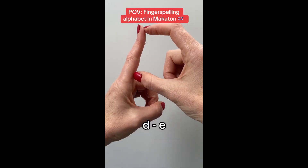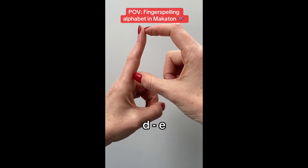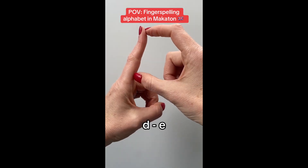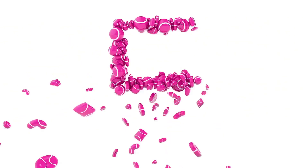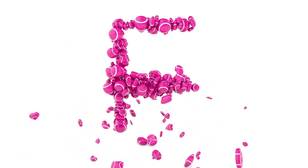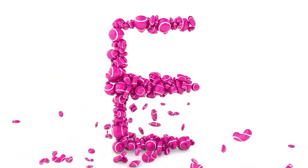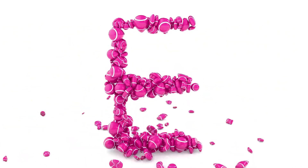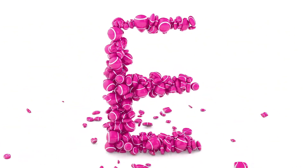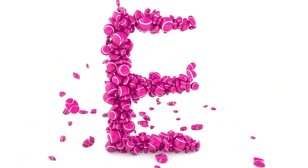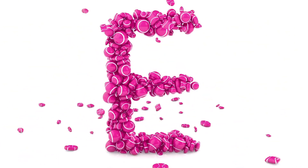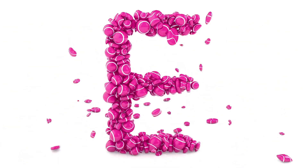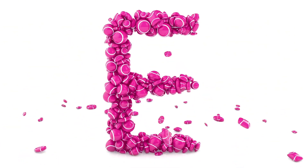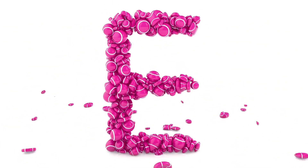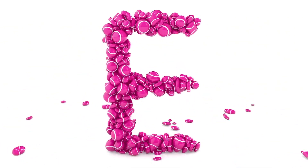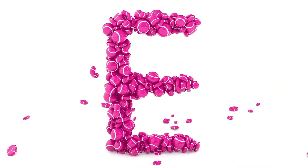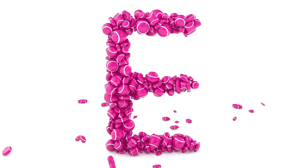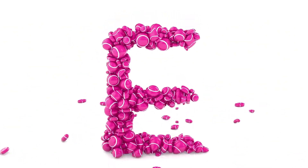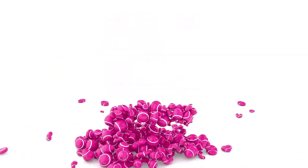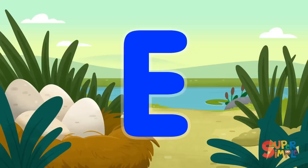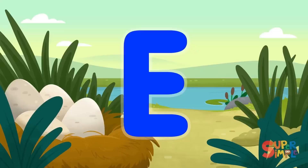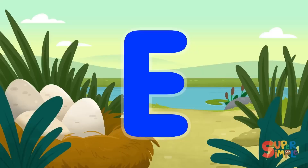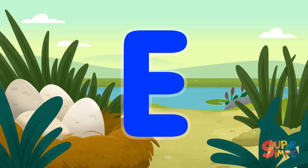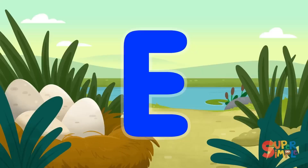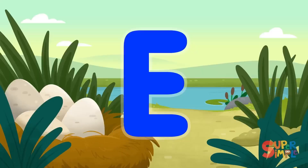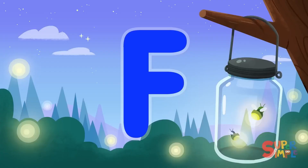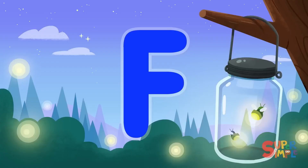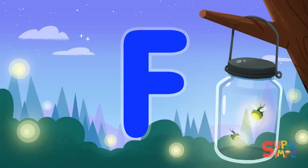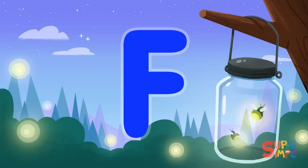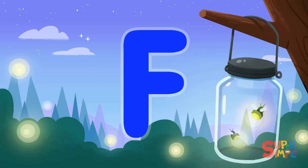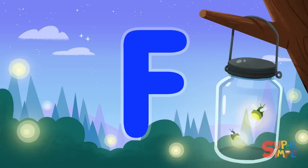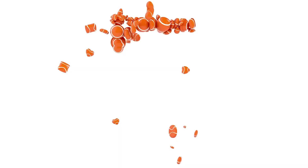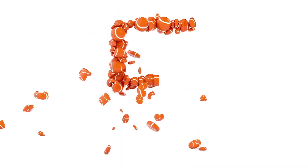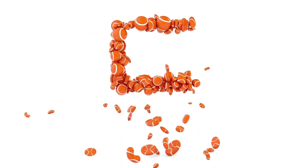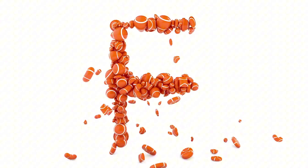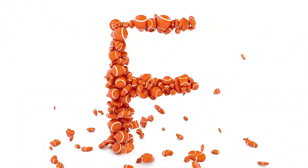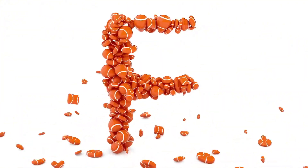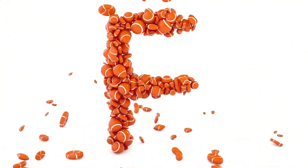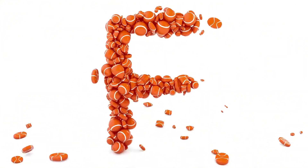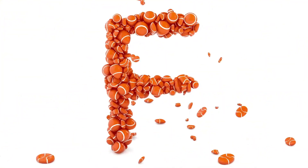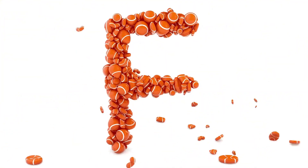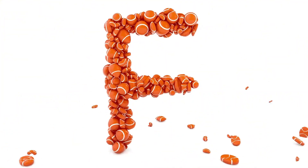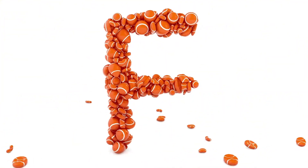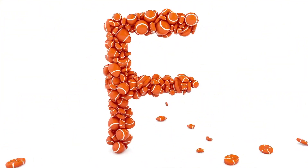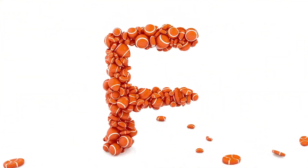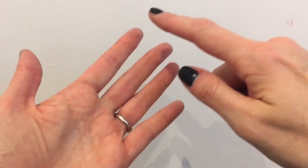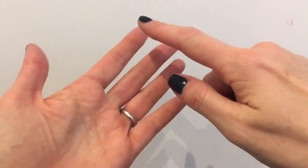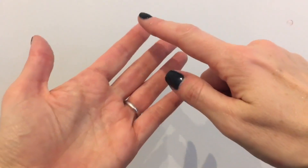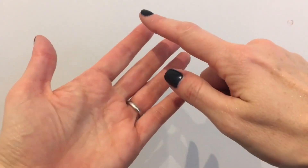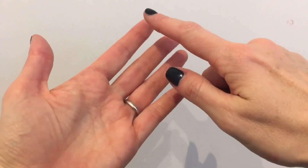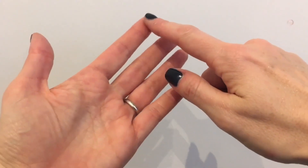D, E, E, F, F,